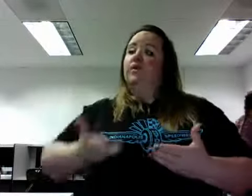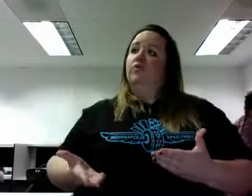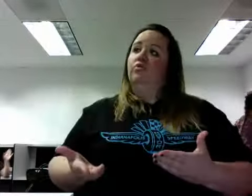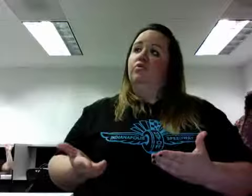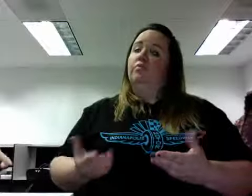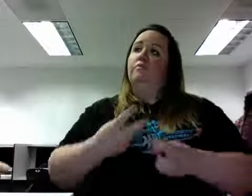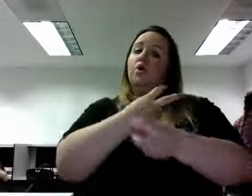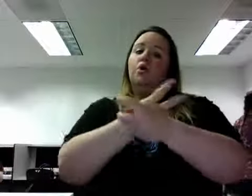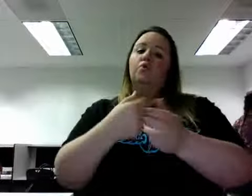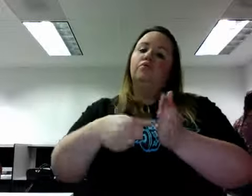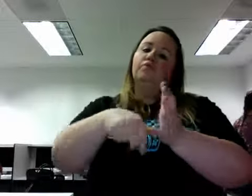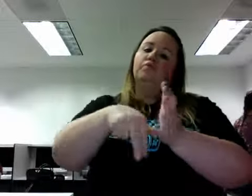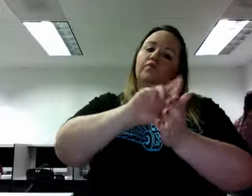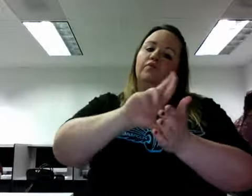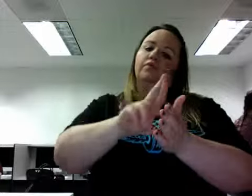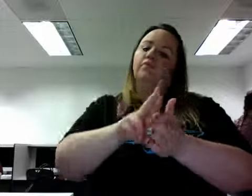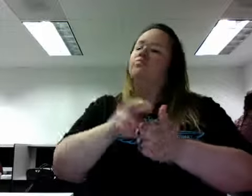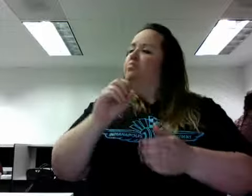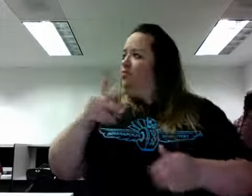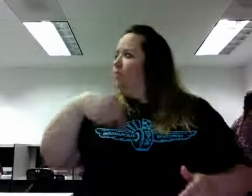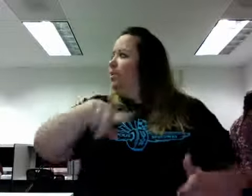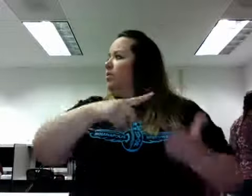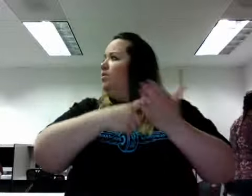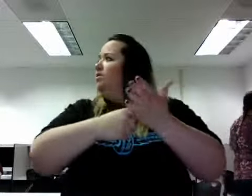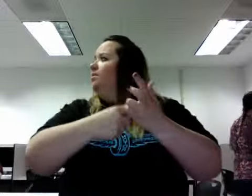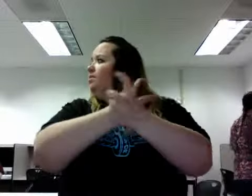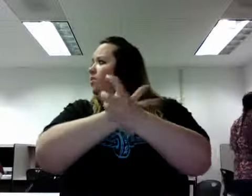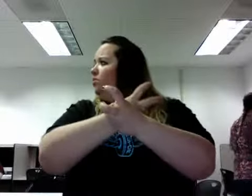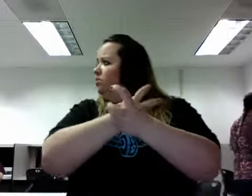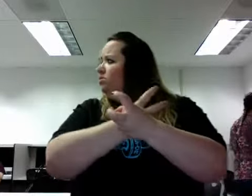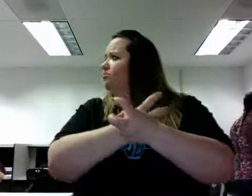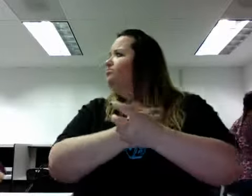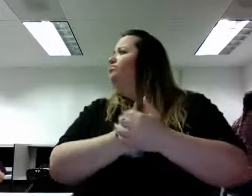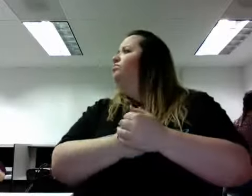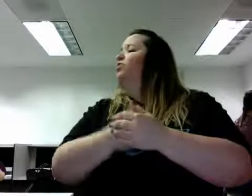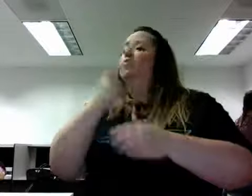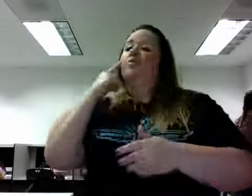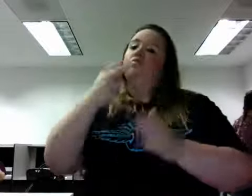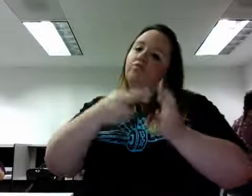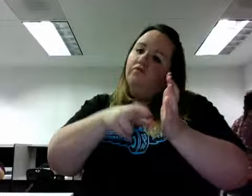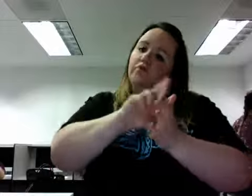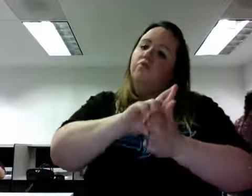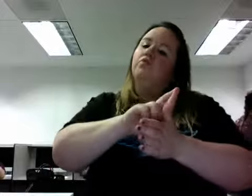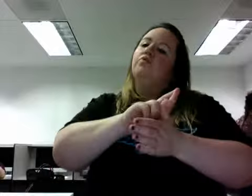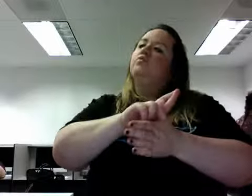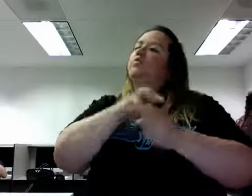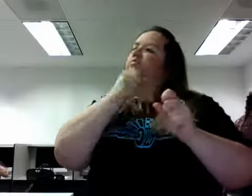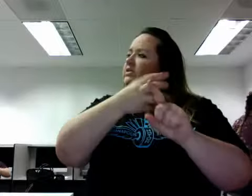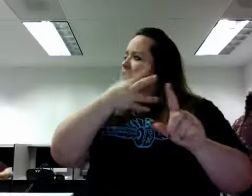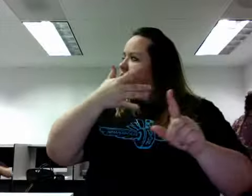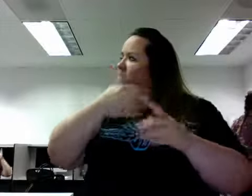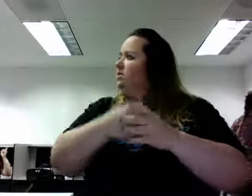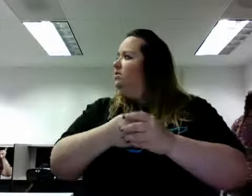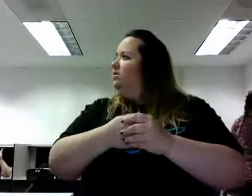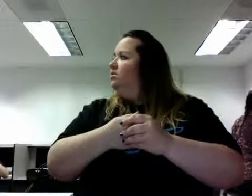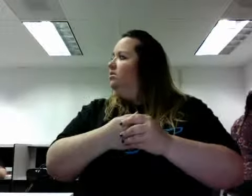about all the bones of the body. We mentioned them, we talked about it, we've gone over them. We talked about the quiz system. Remember, the organ systems are coming up. Okay,